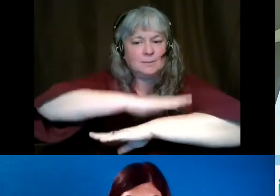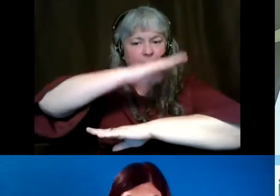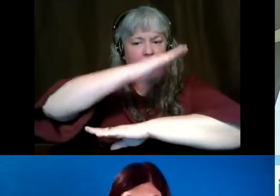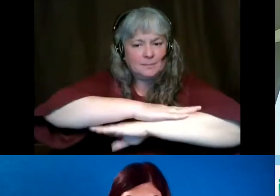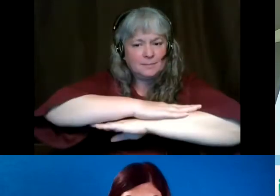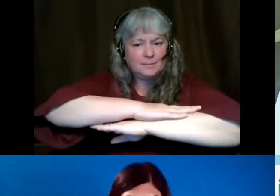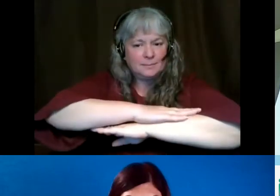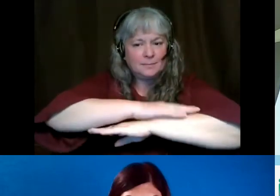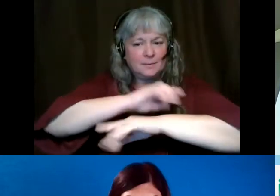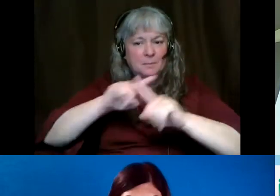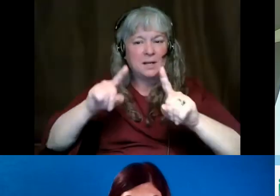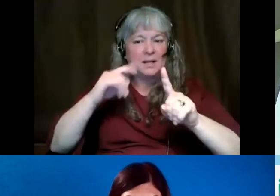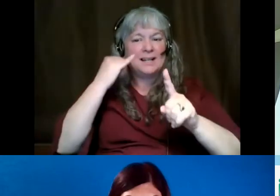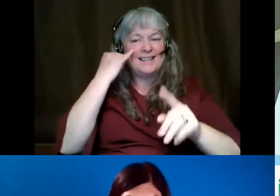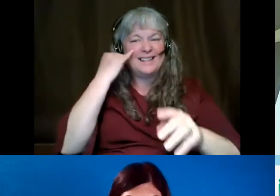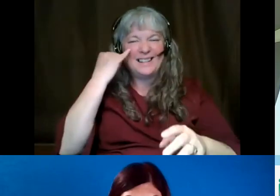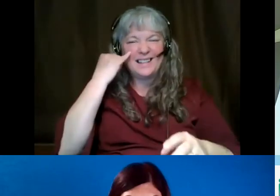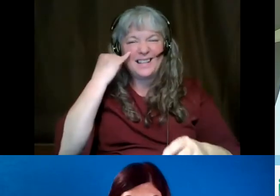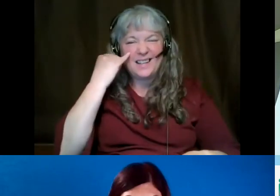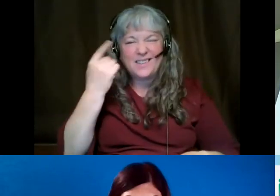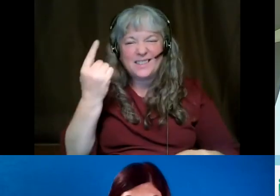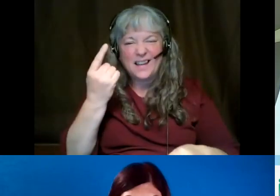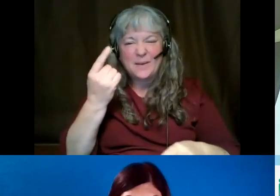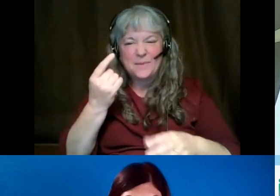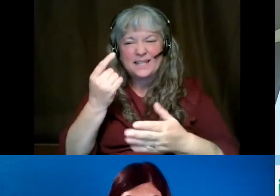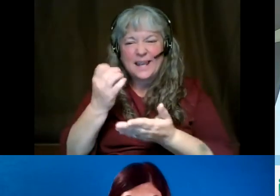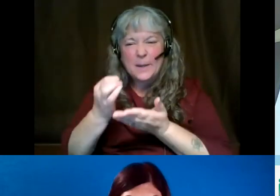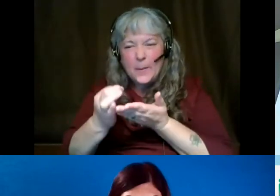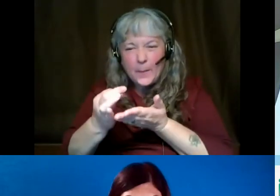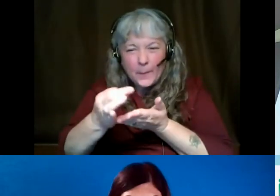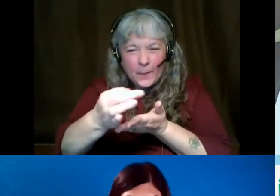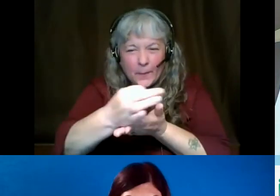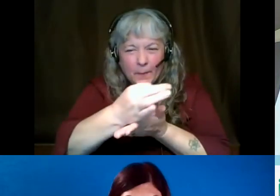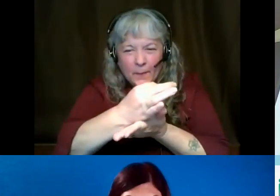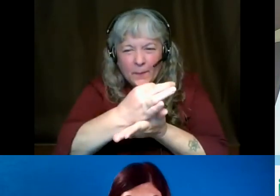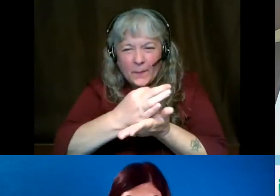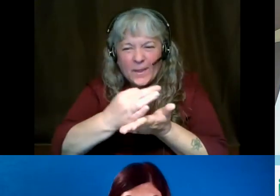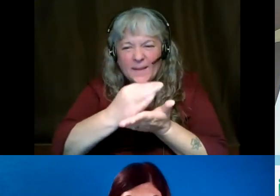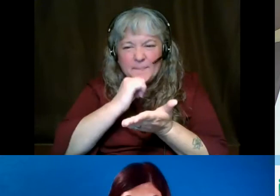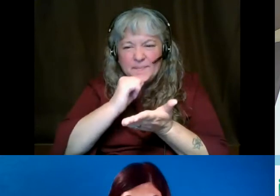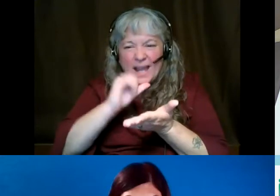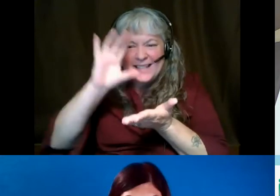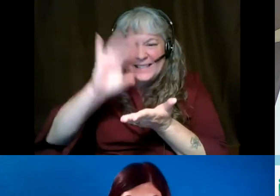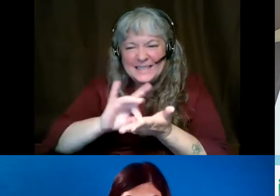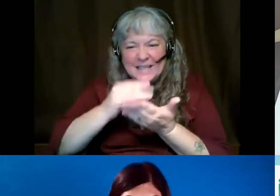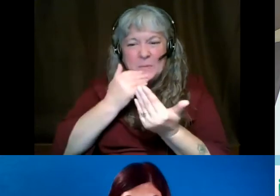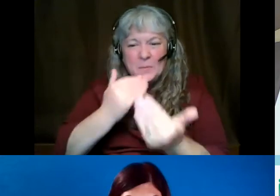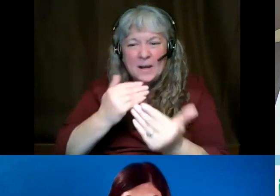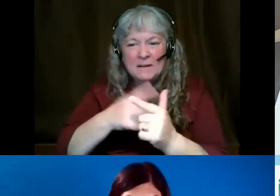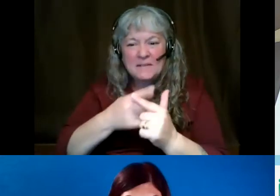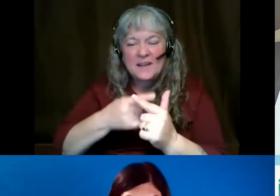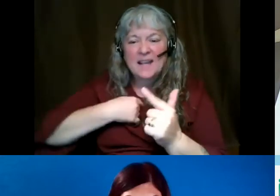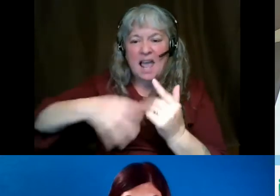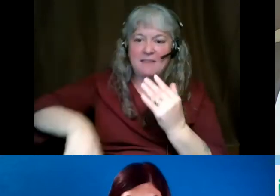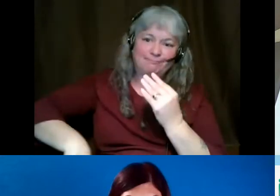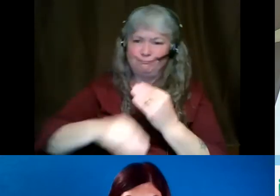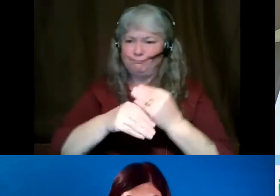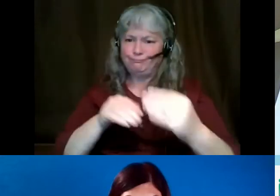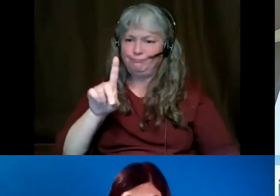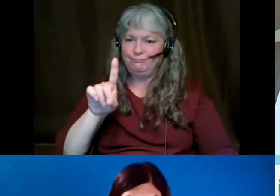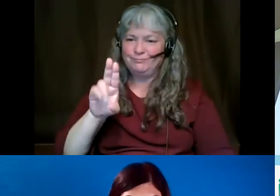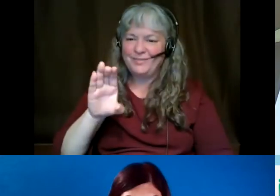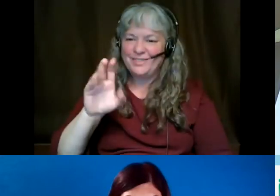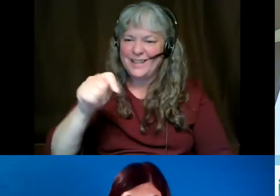that's where I bring out the duct tape. I'm just gonna give that some extra oomph. And I might come up with a few